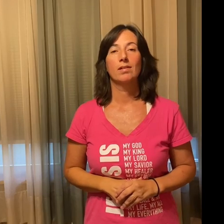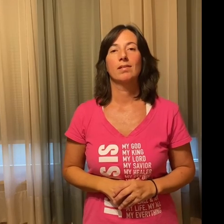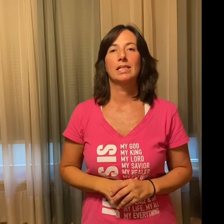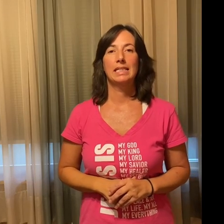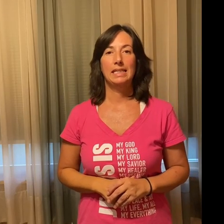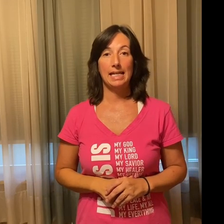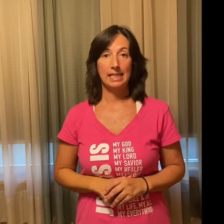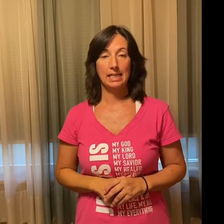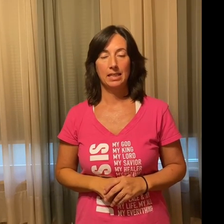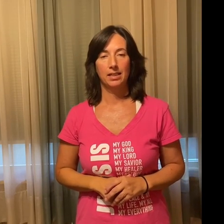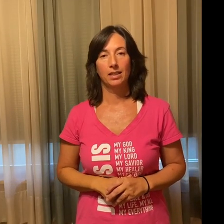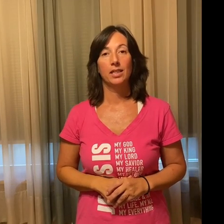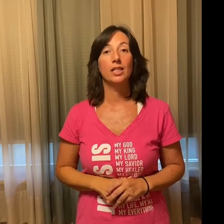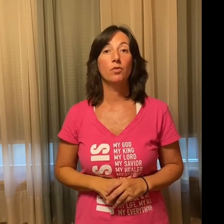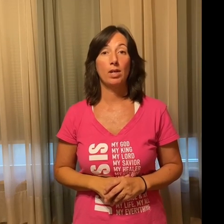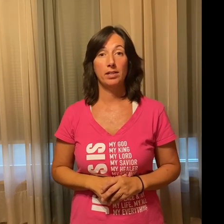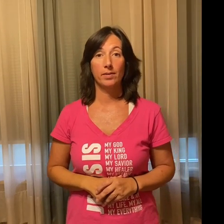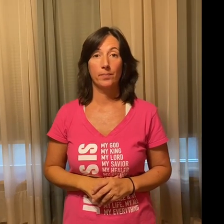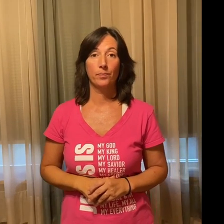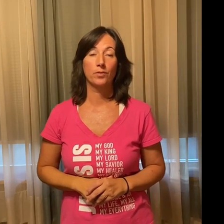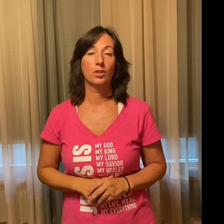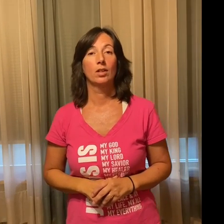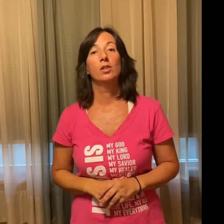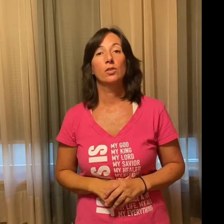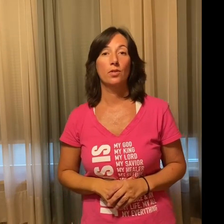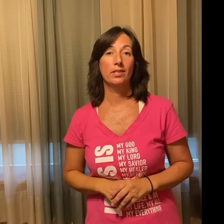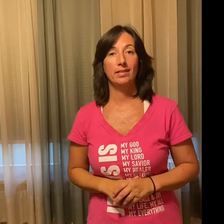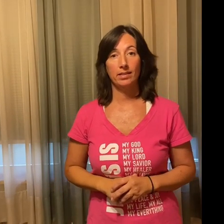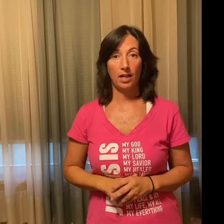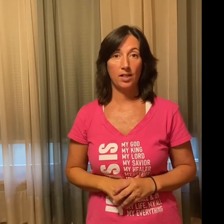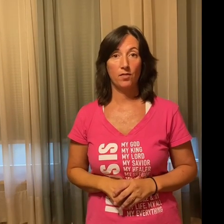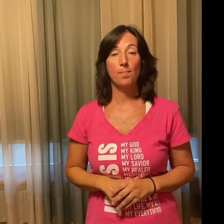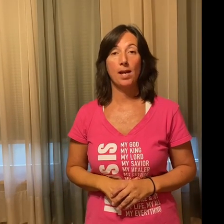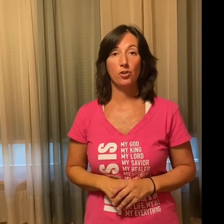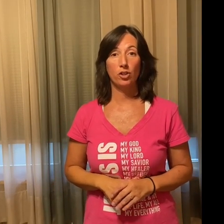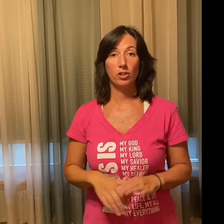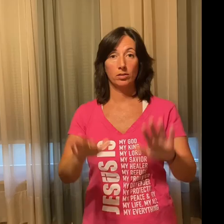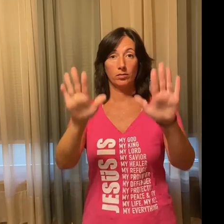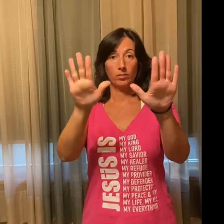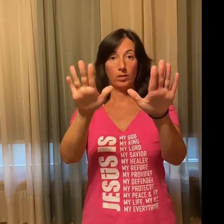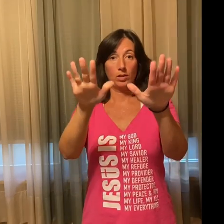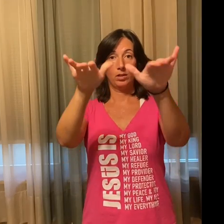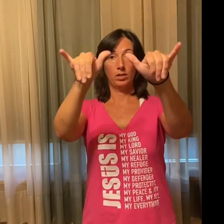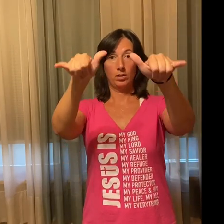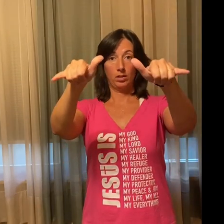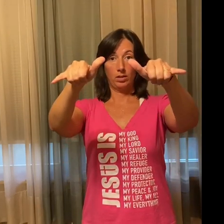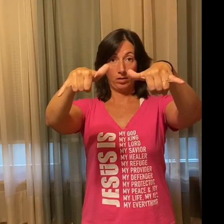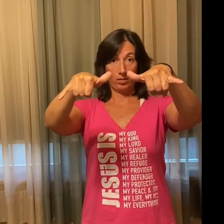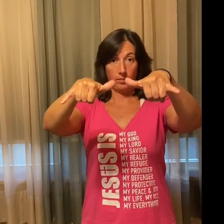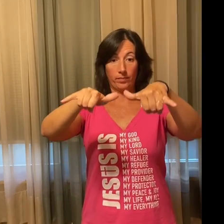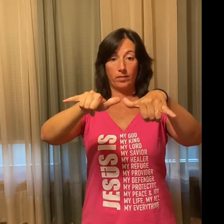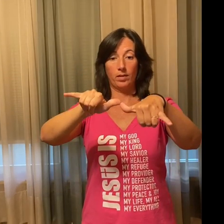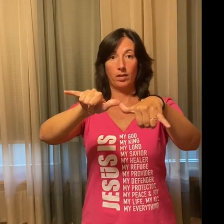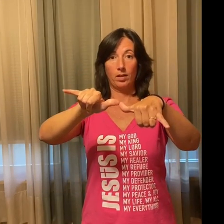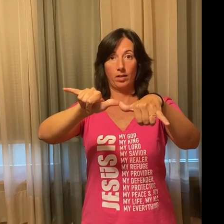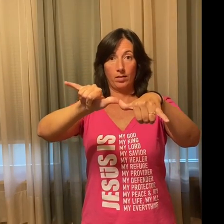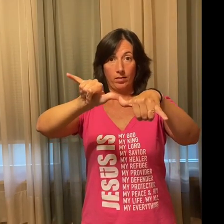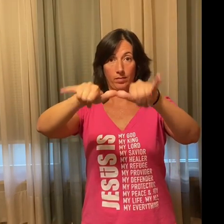Measurable debt erased. So this is a sign for measure,